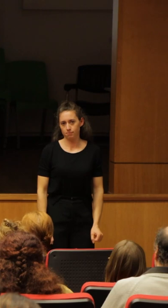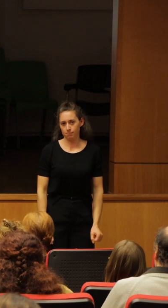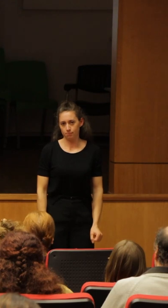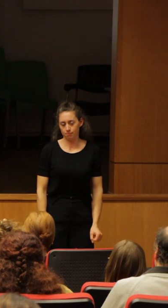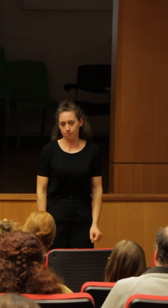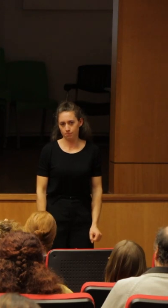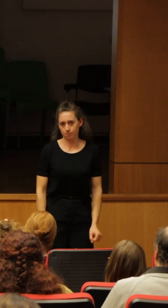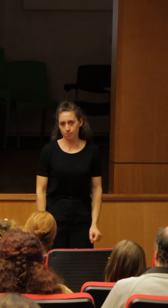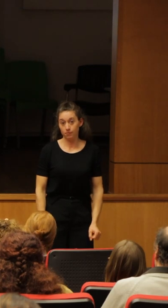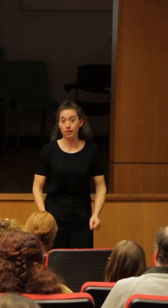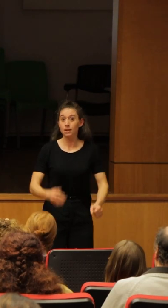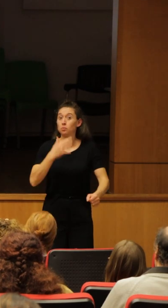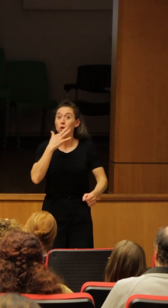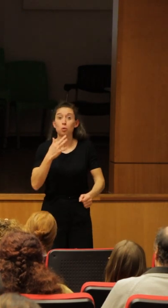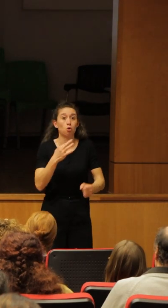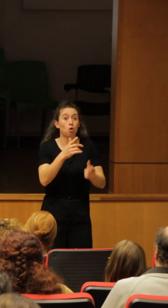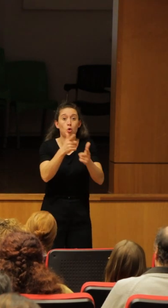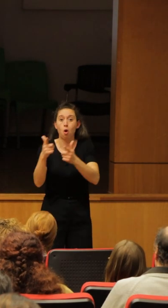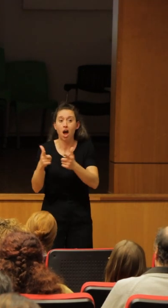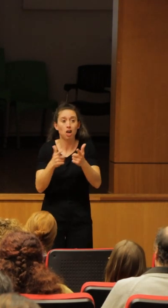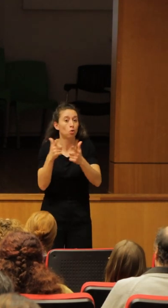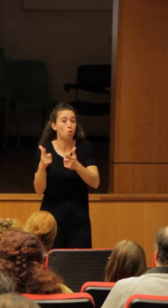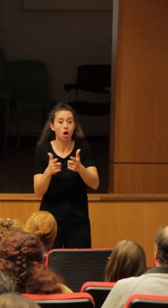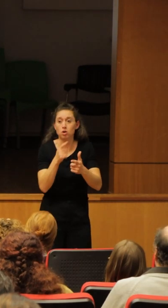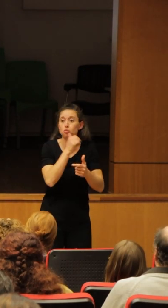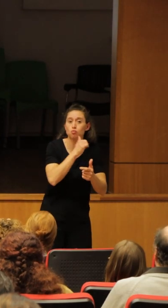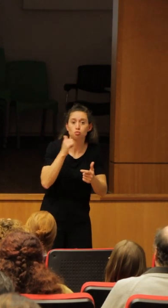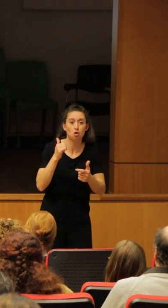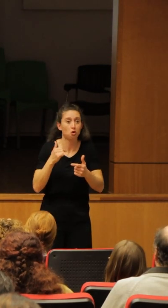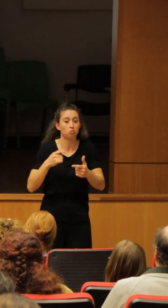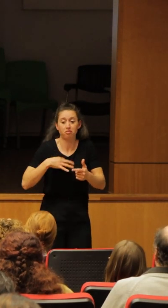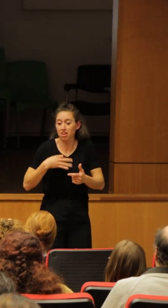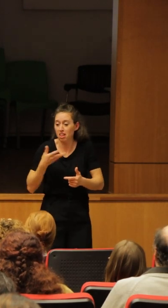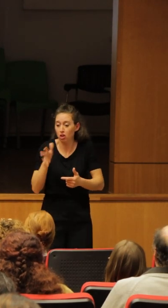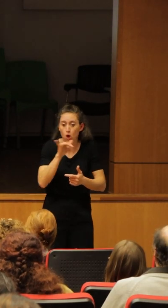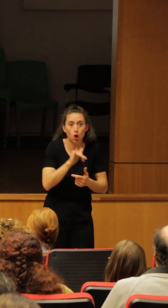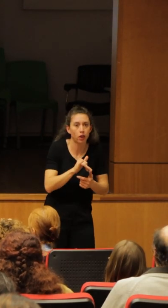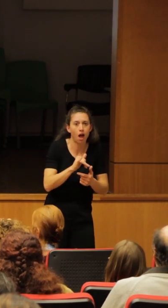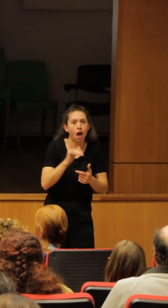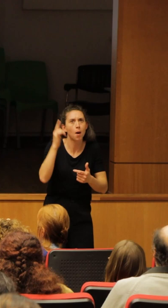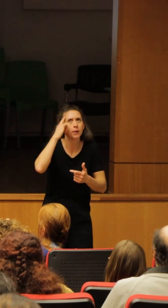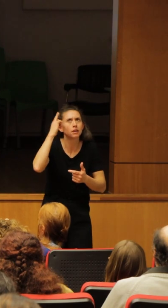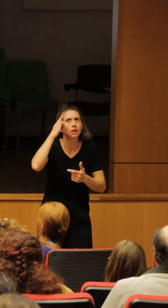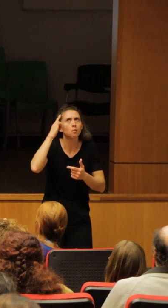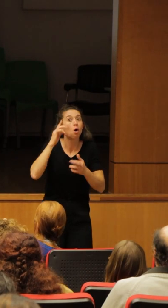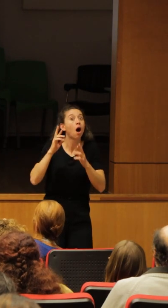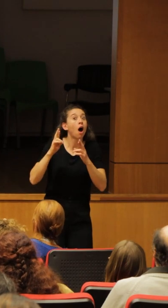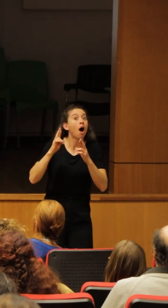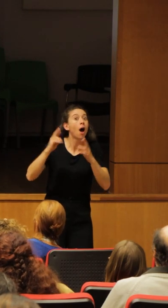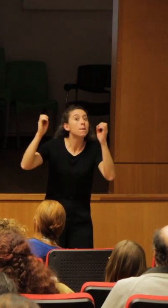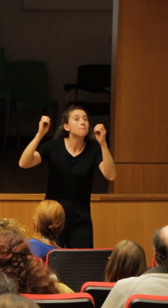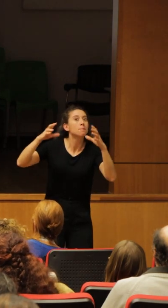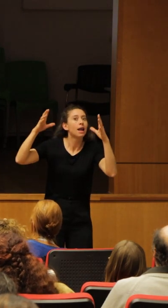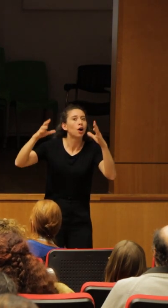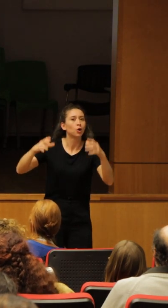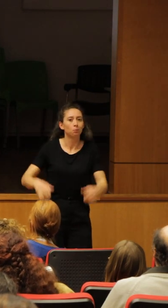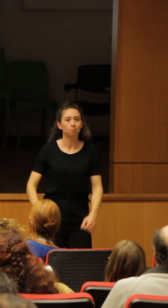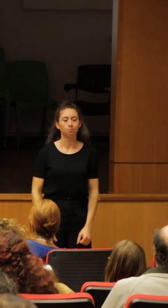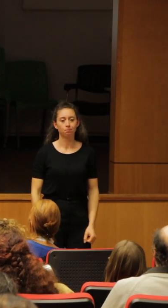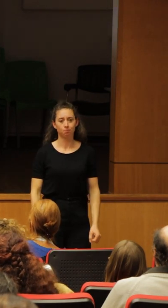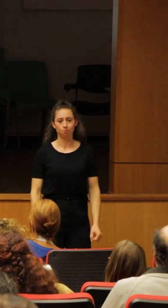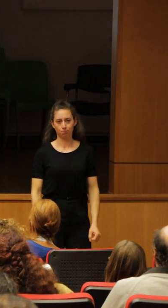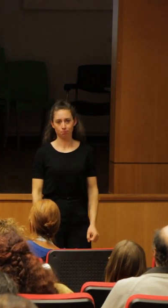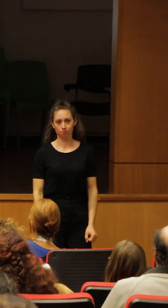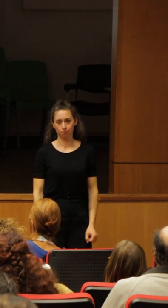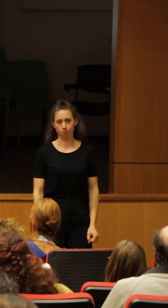looking for miracles. Cuando no encontramos la solución en la vida real, entonces apuntamos al milagro. Adler called Gemeinschaftsgefühl,